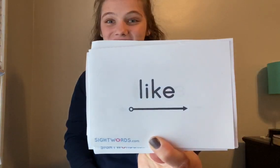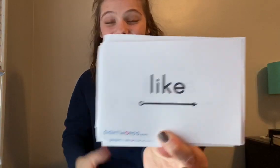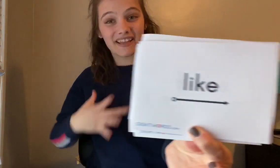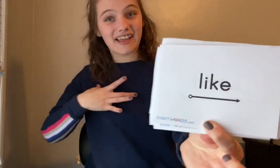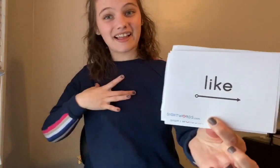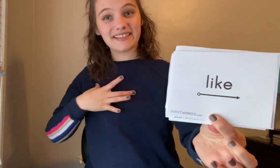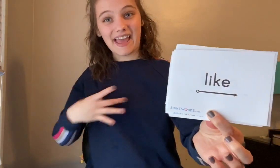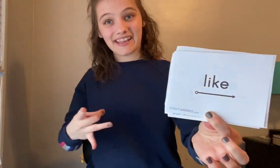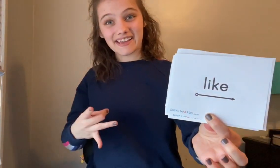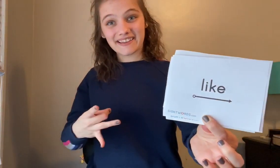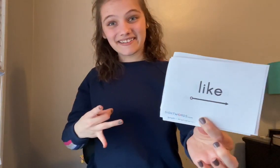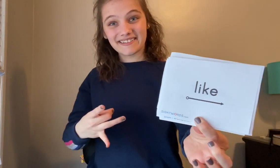Like.